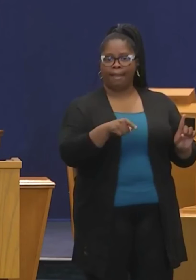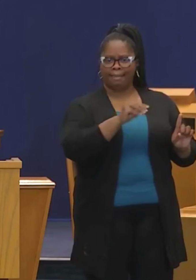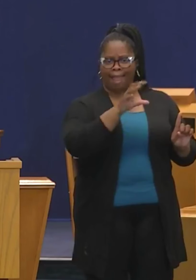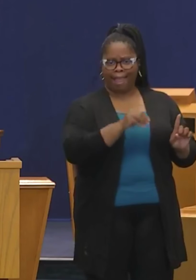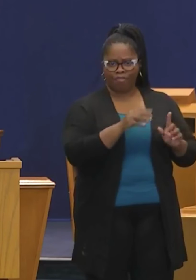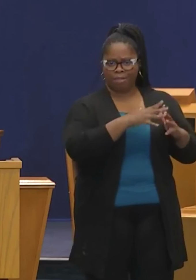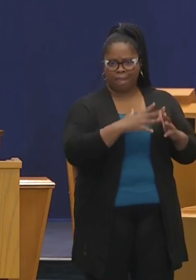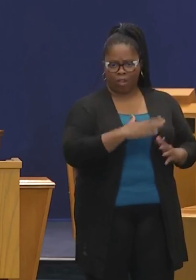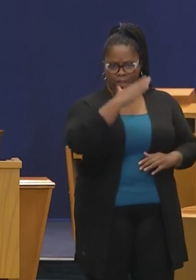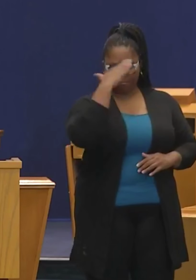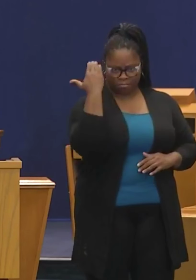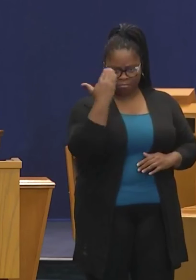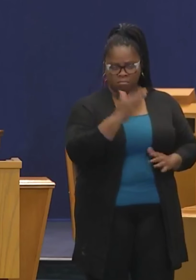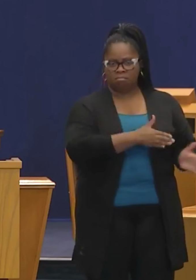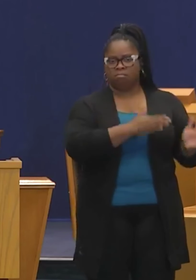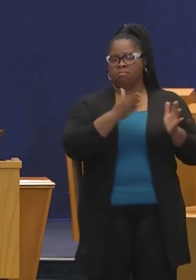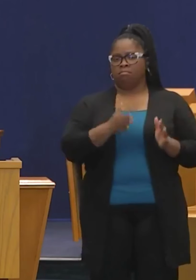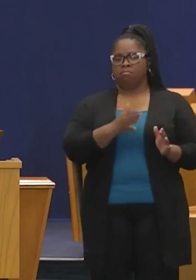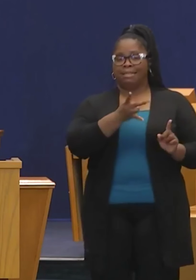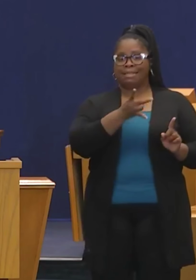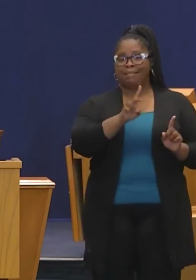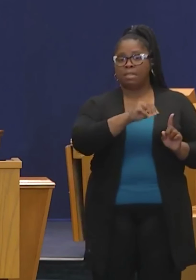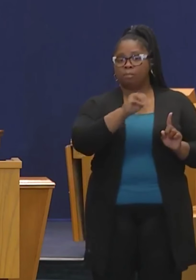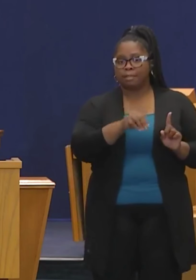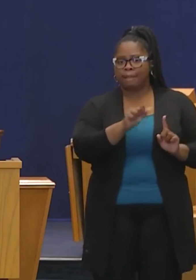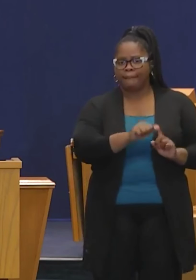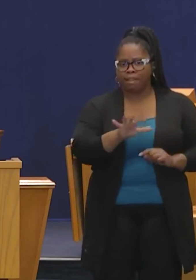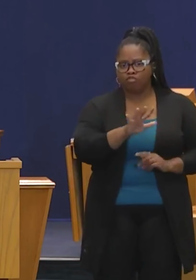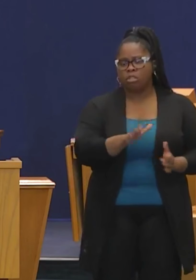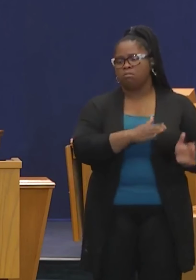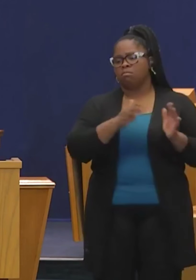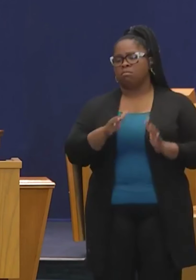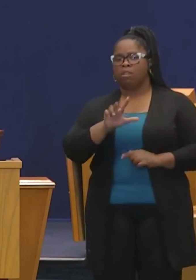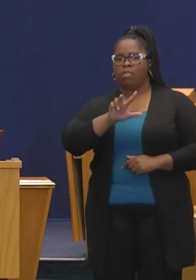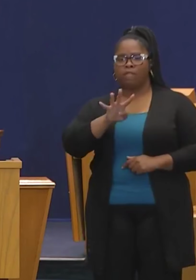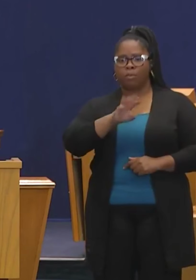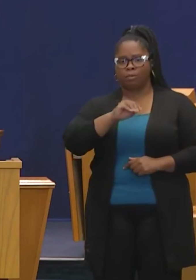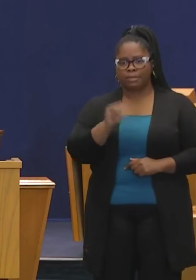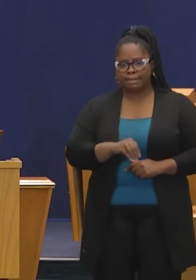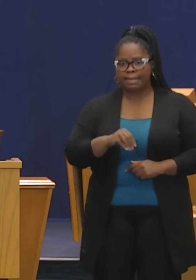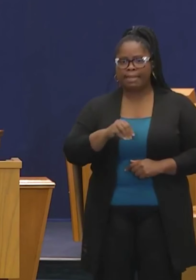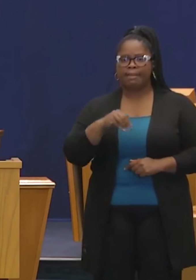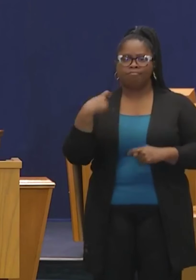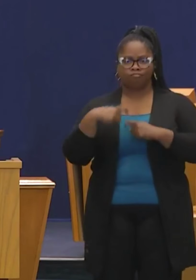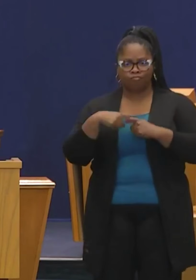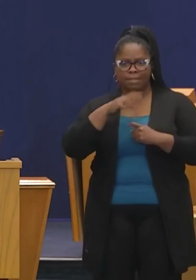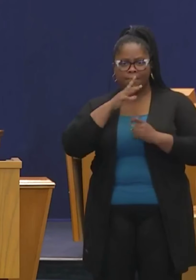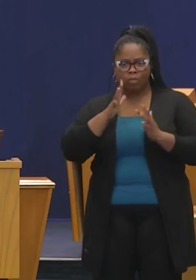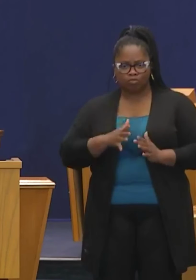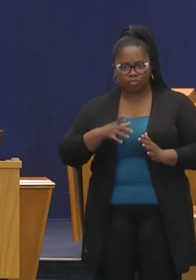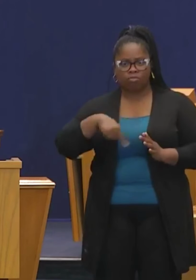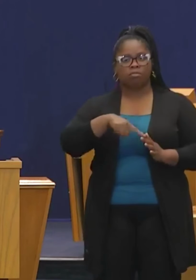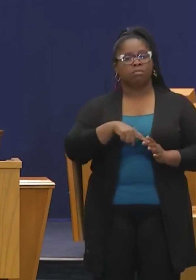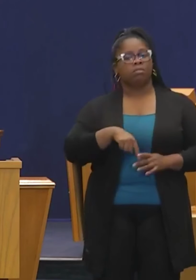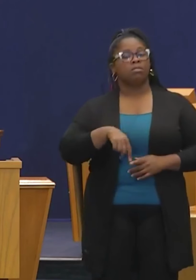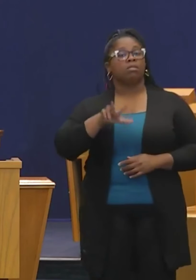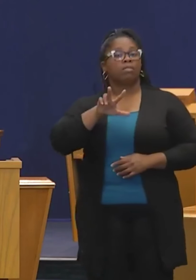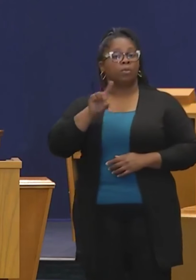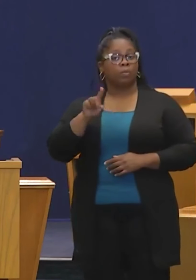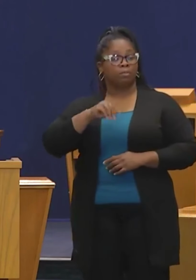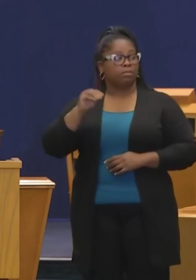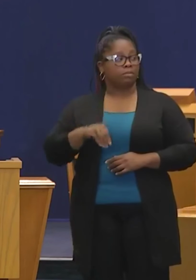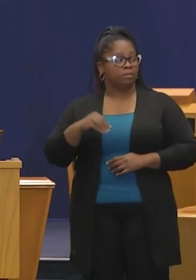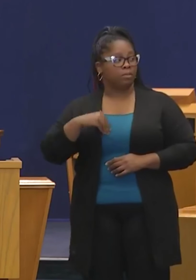African American, 17% are Asian, 34% are Latinx, 31% are